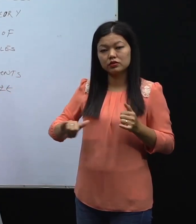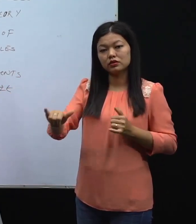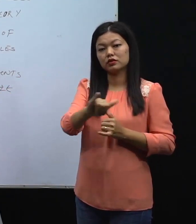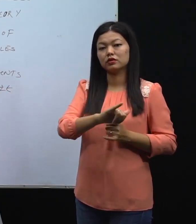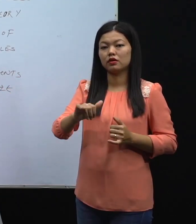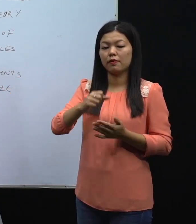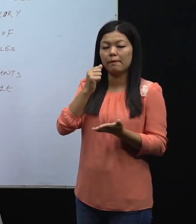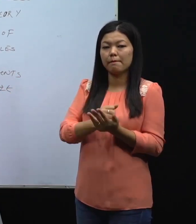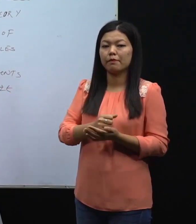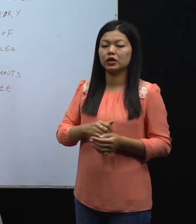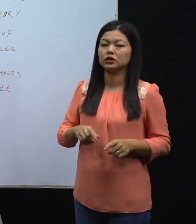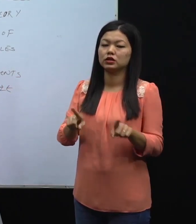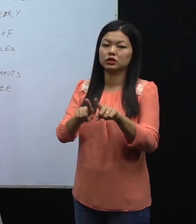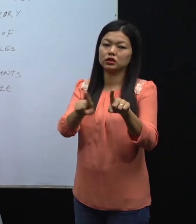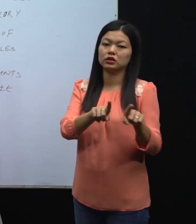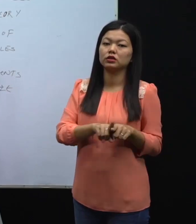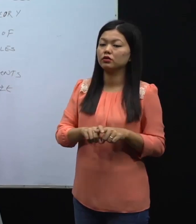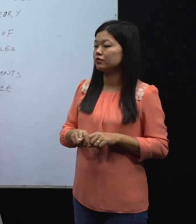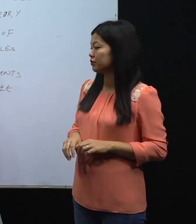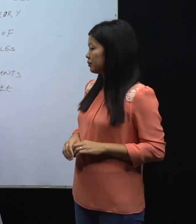mass, okay, mass,